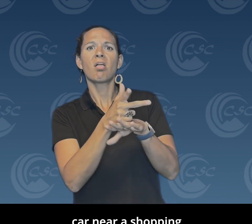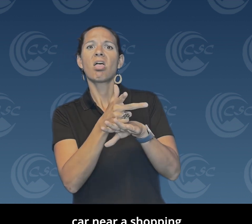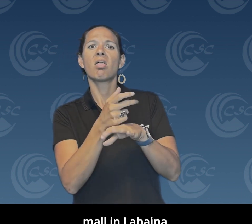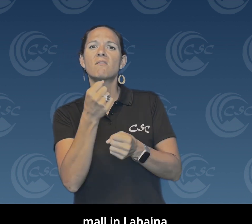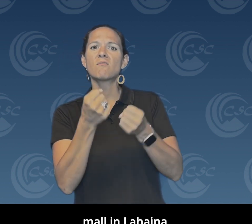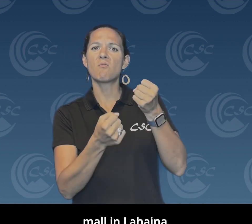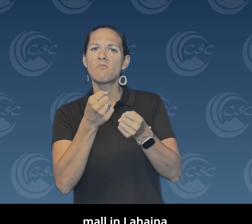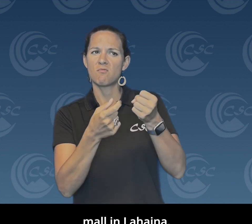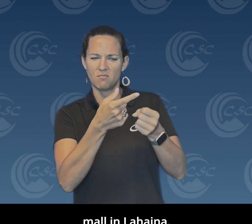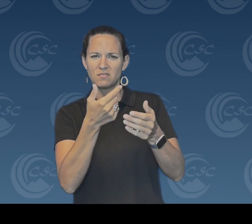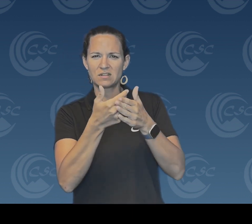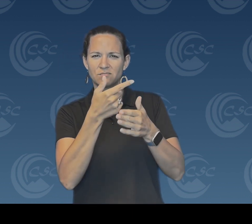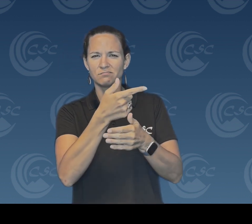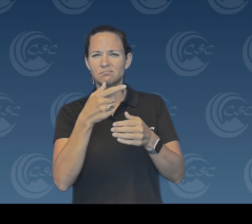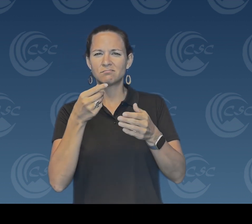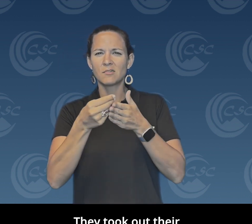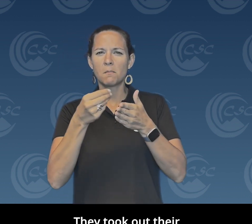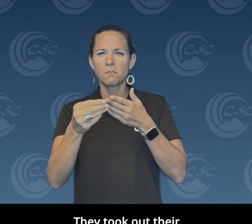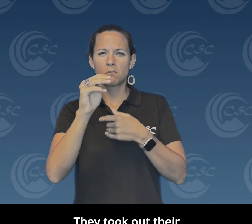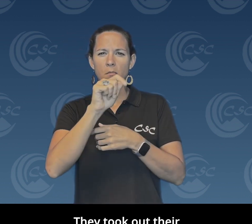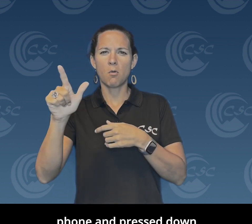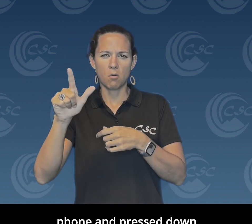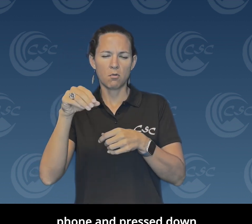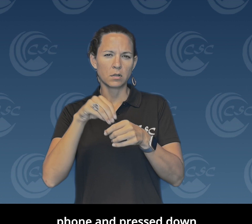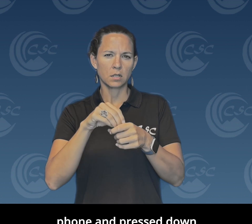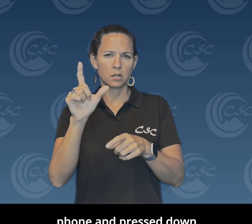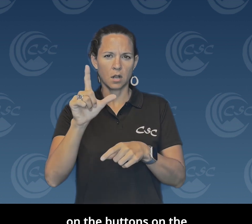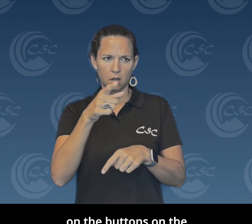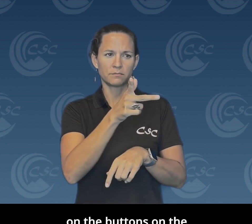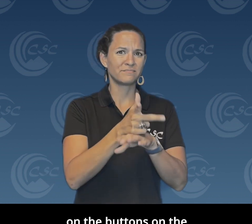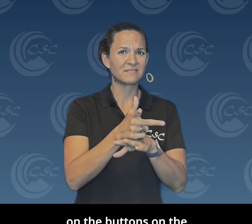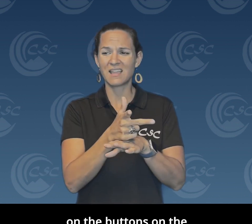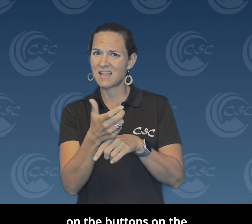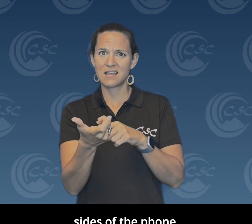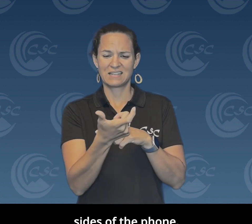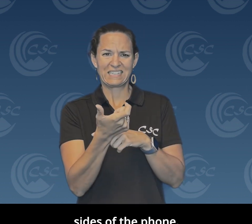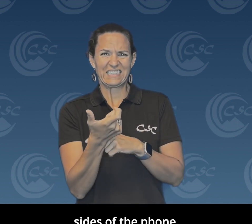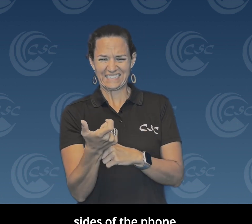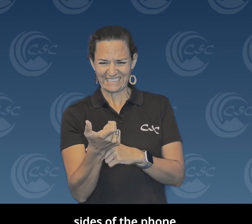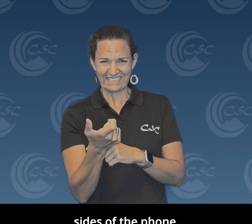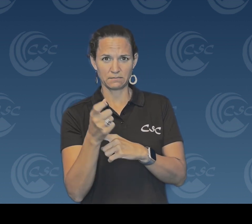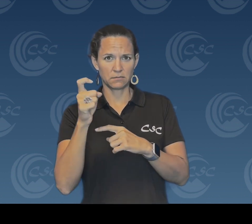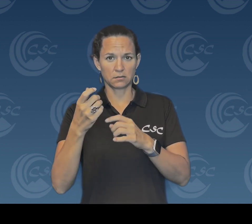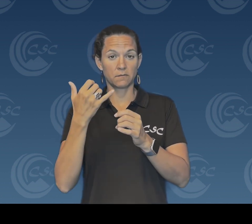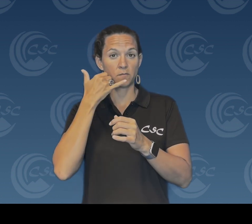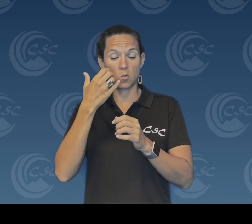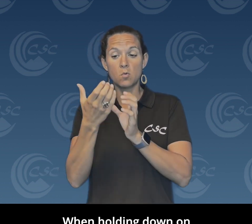shopping mall in Lahaina. They took out their phone and pressed down on the buttons on the sides of the phone. When